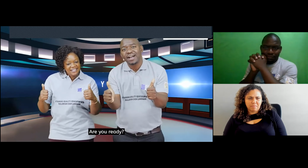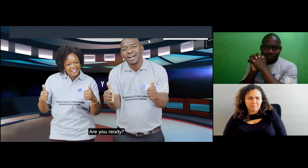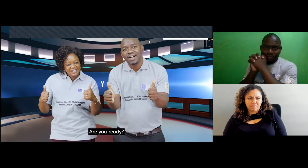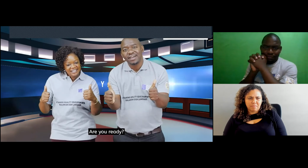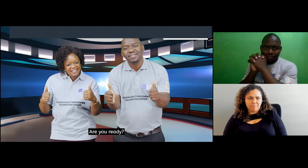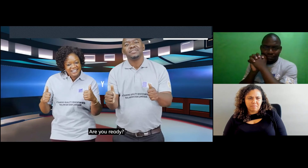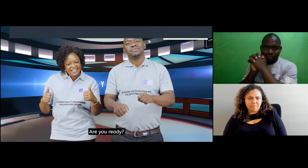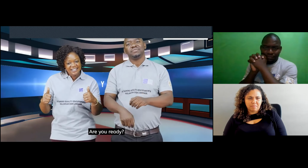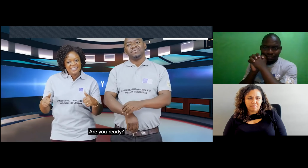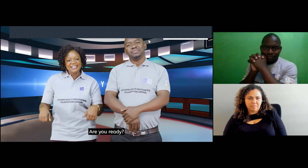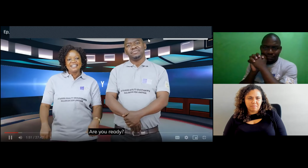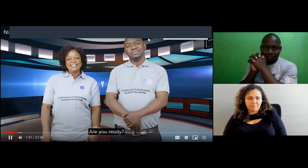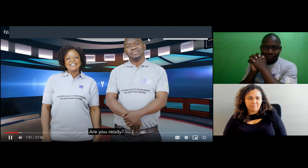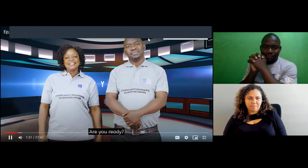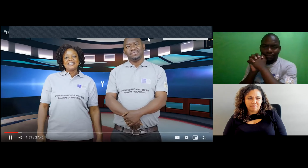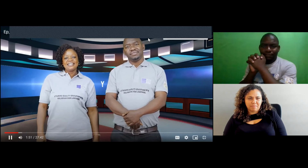Kodi mwakonzeka?